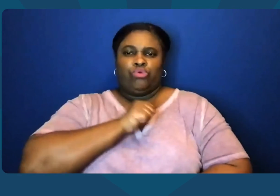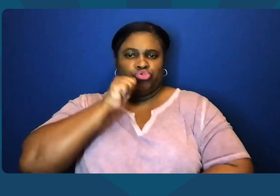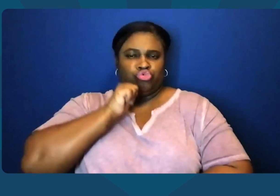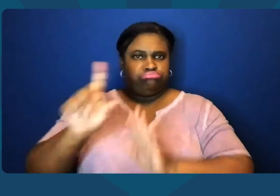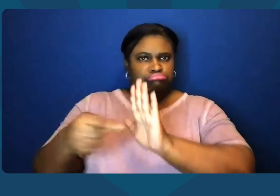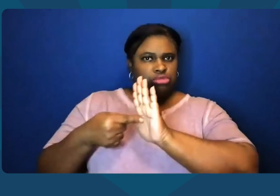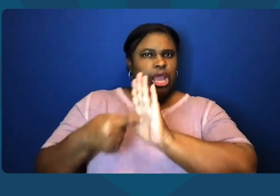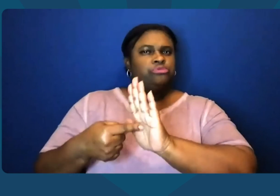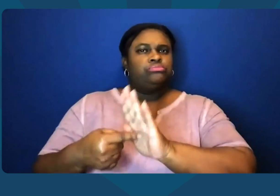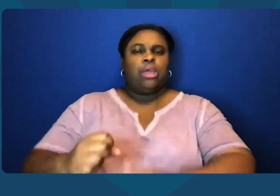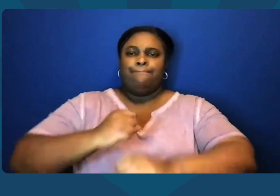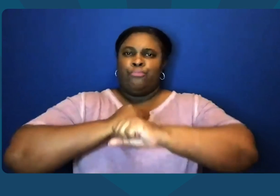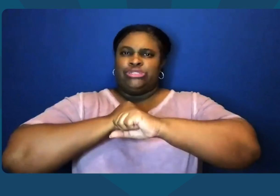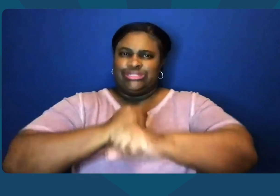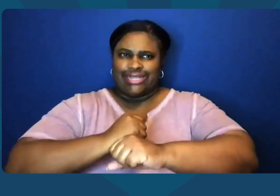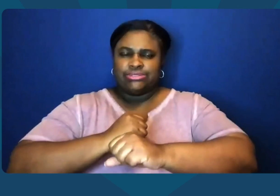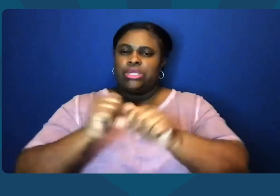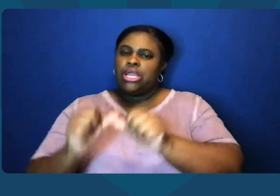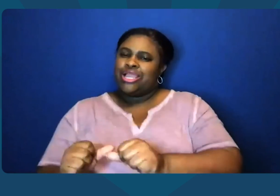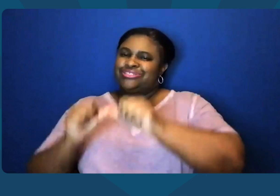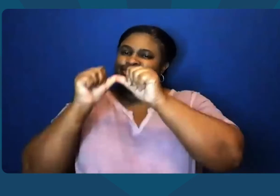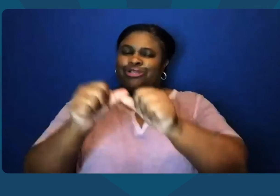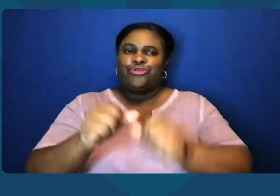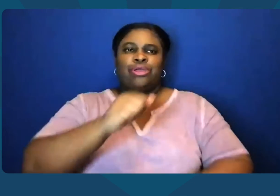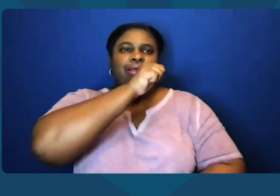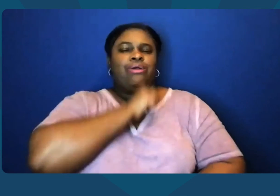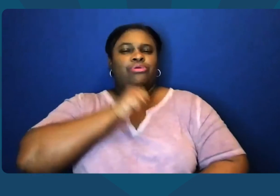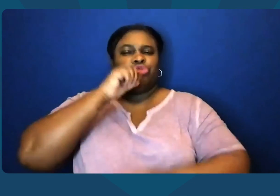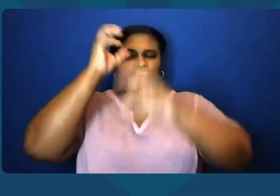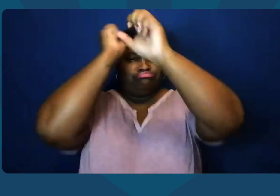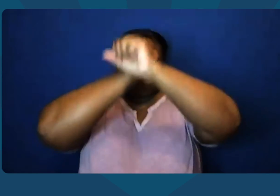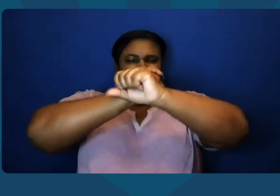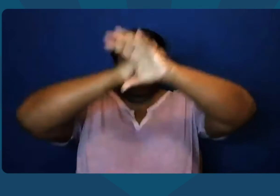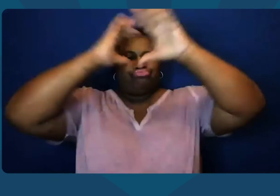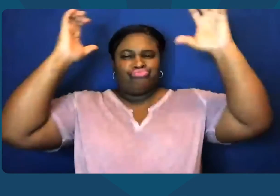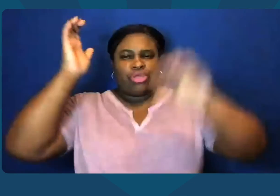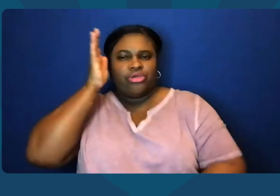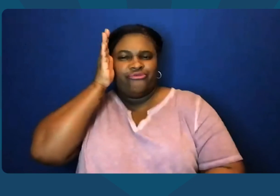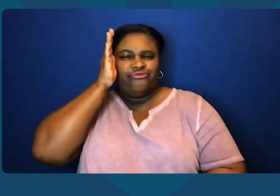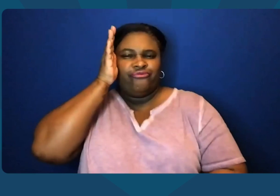to protect and extend Arizona's bright future.